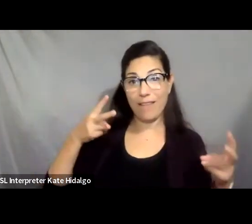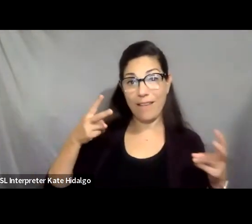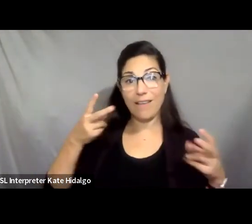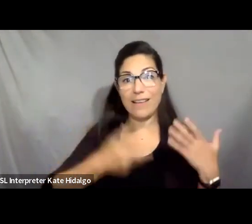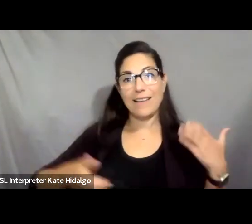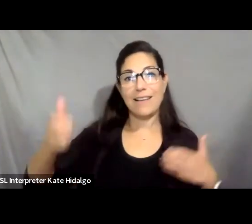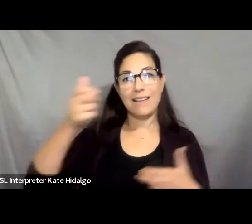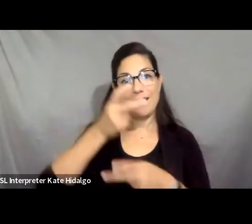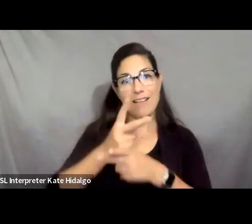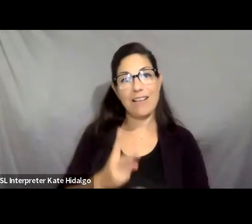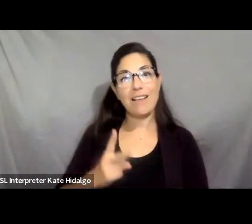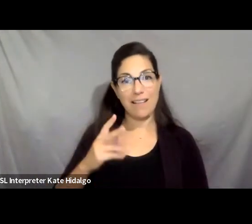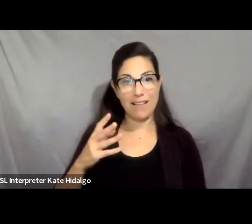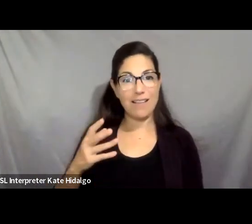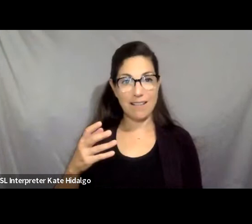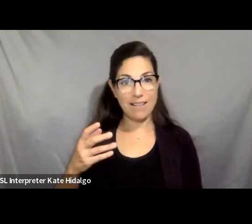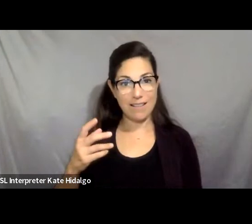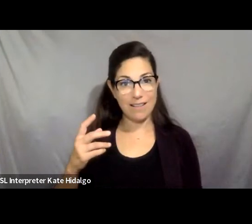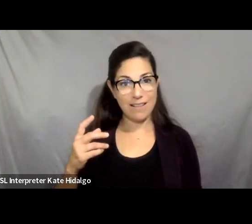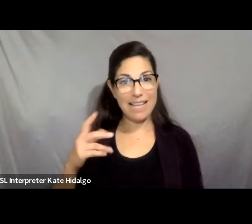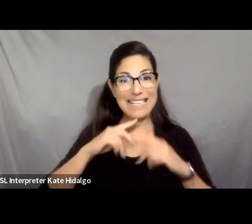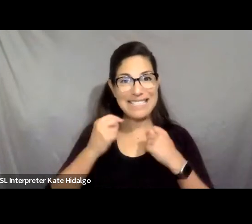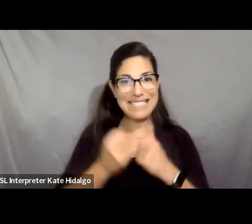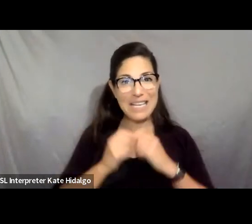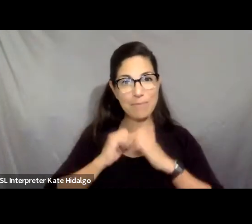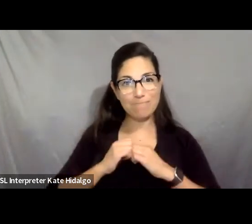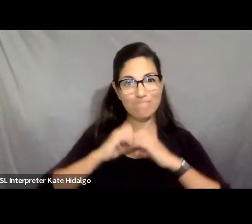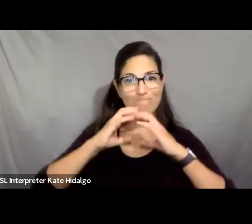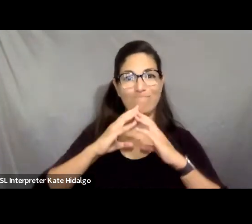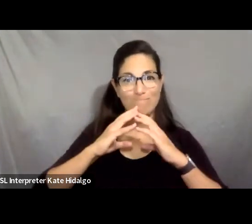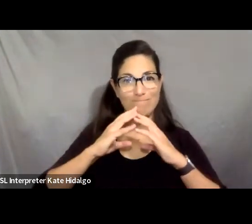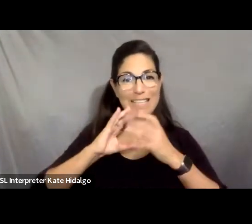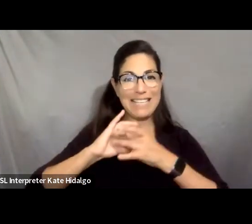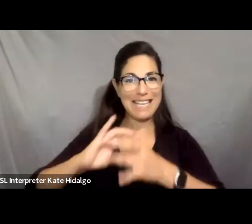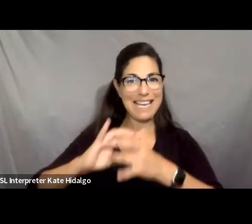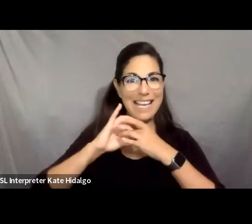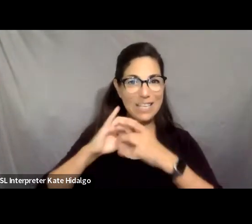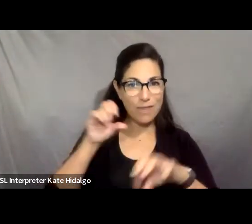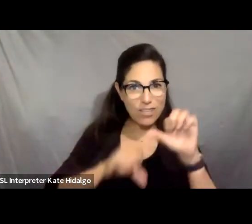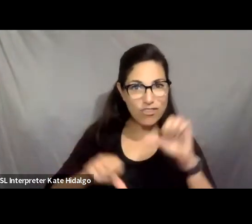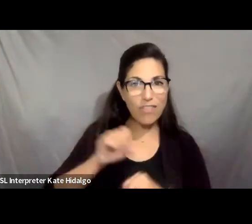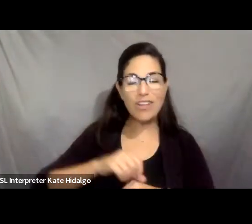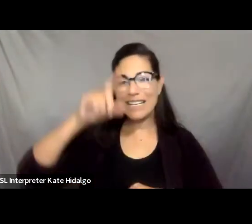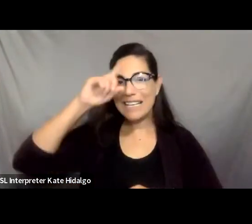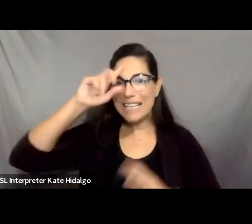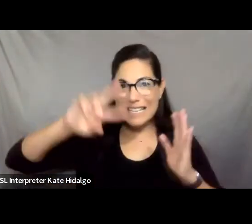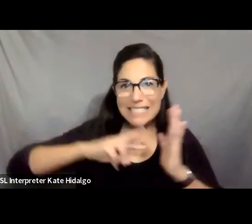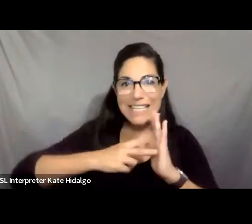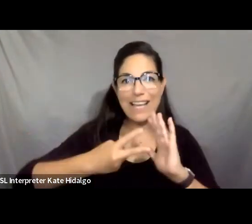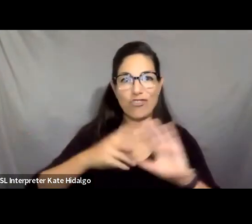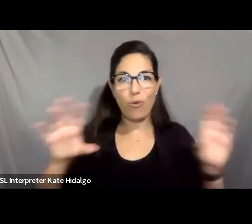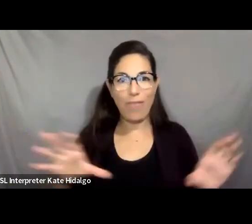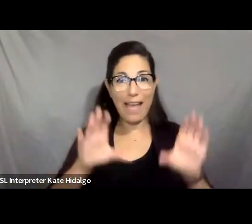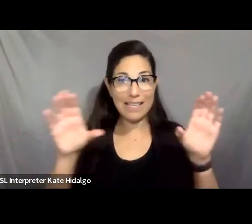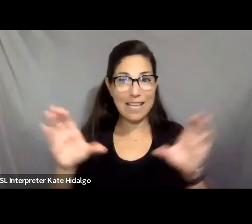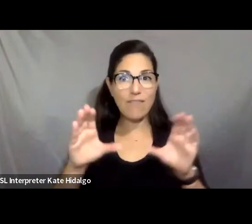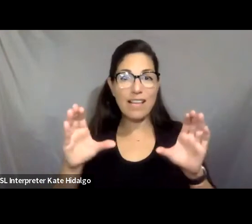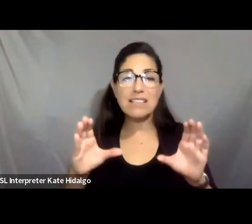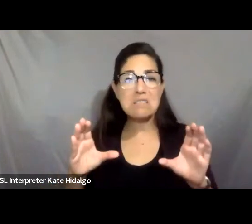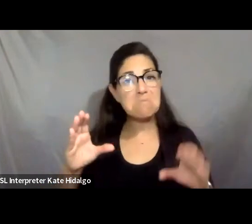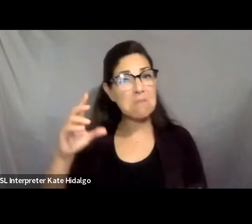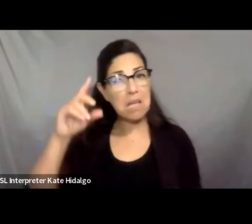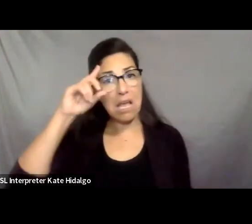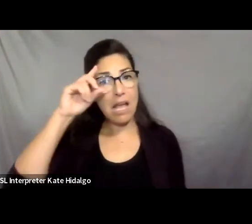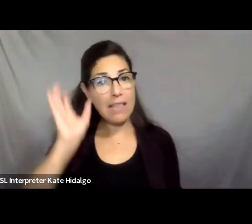Superintendent Booker's message was just the team building, the connectedness, being intentional with those activities. I think